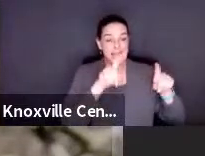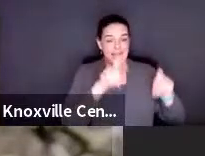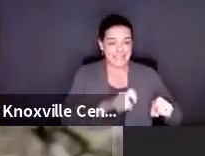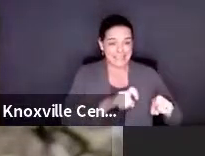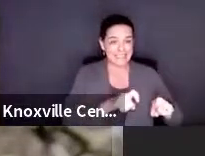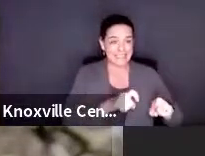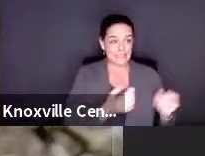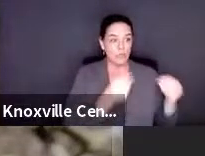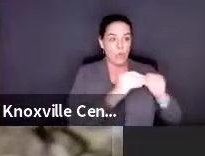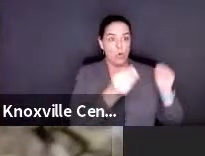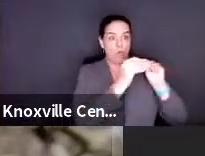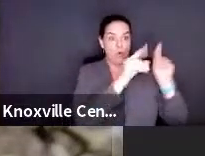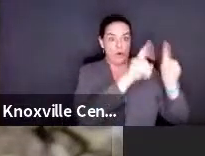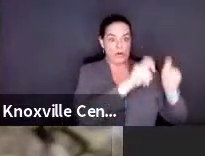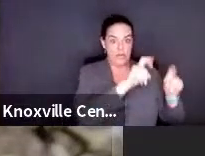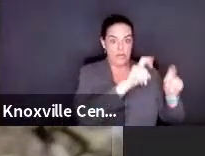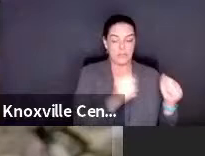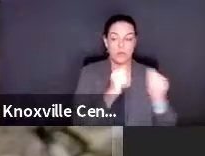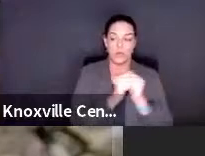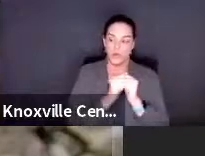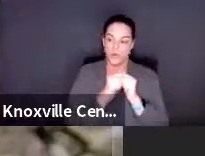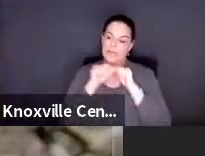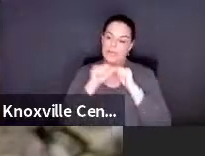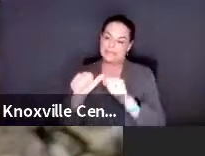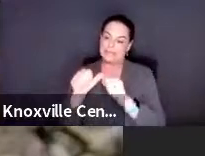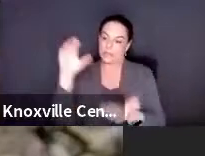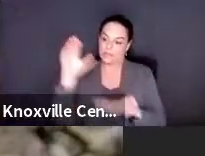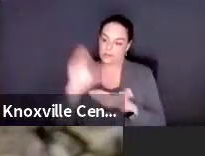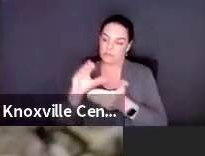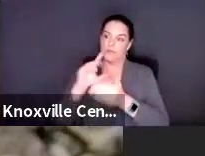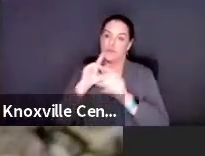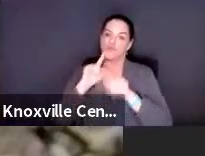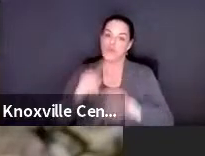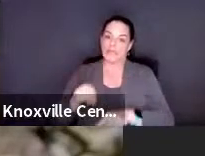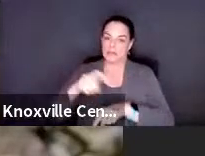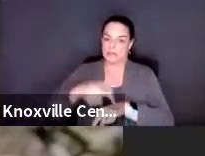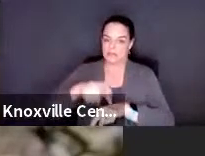increased diagnostic testing with consistent or decreased test